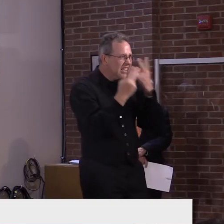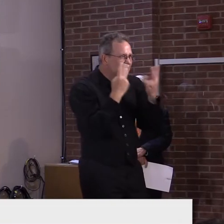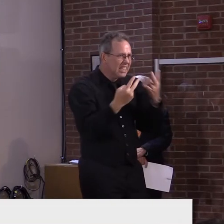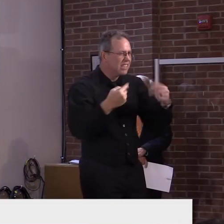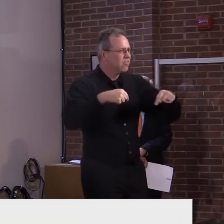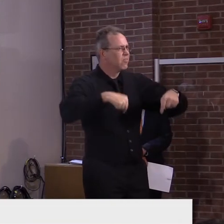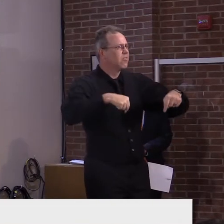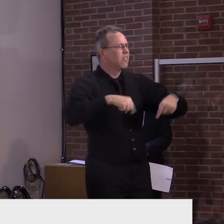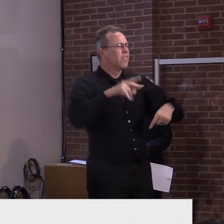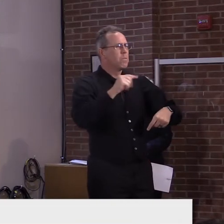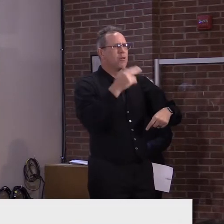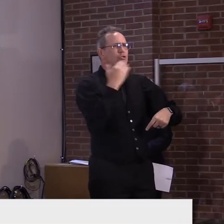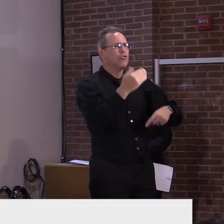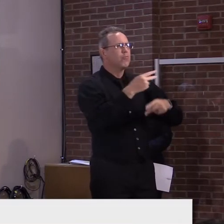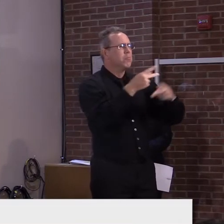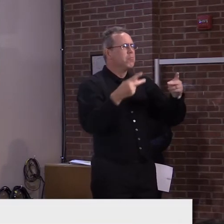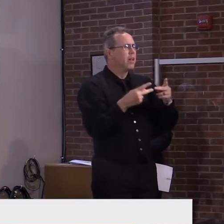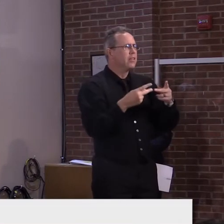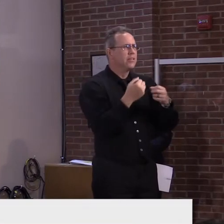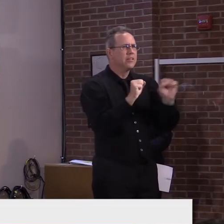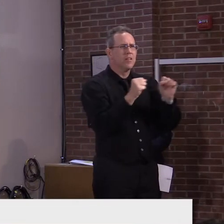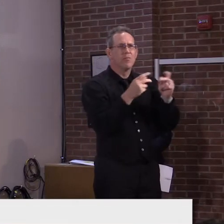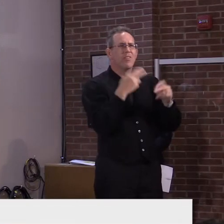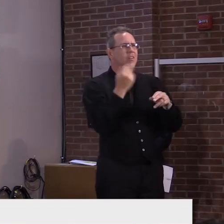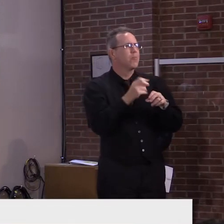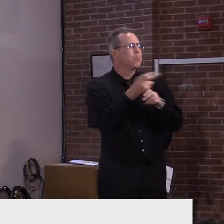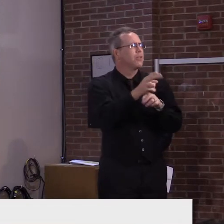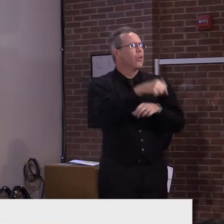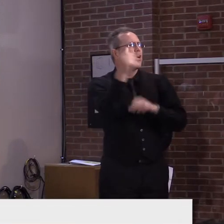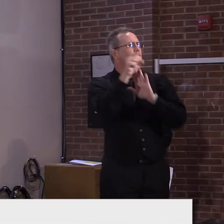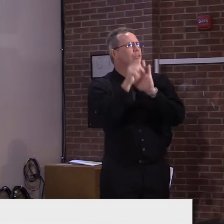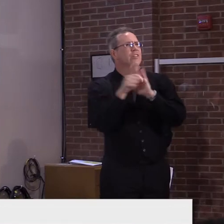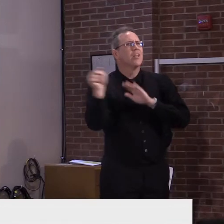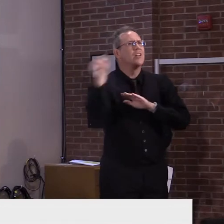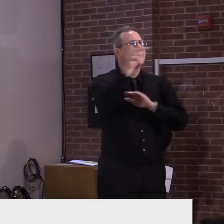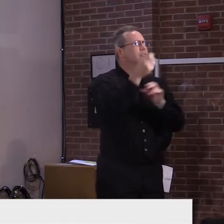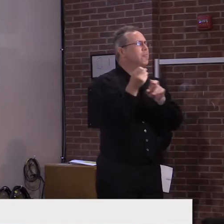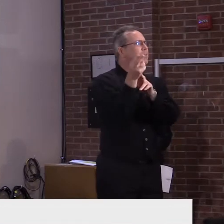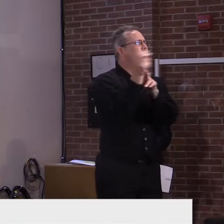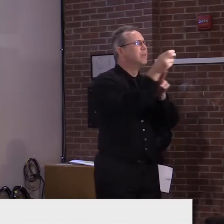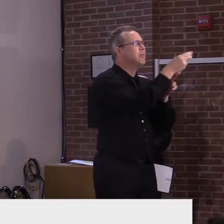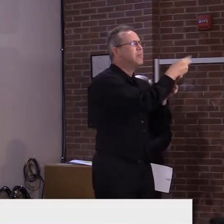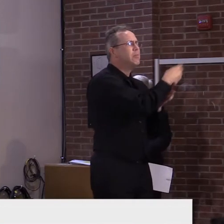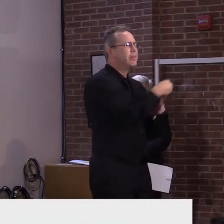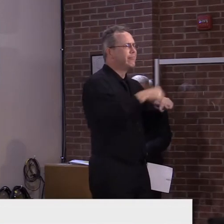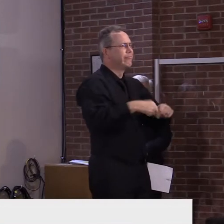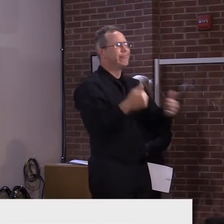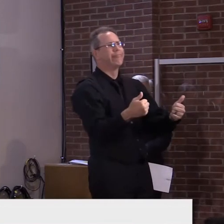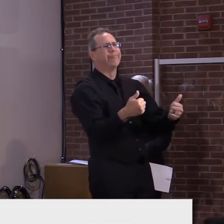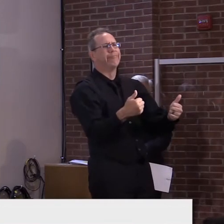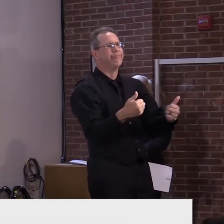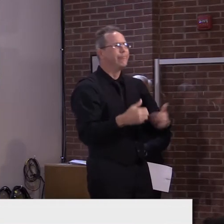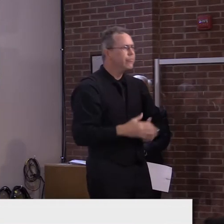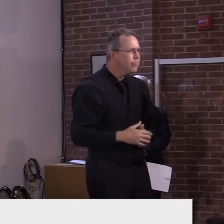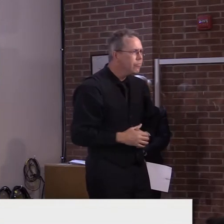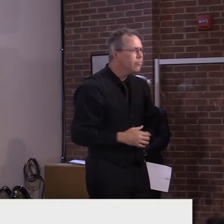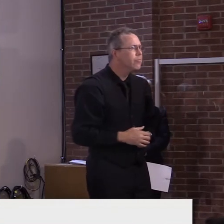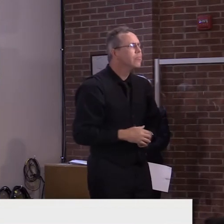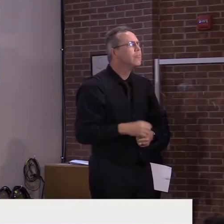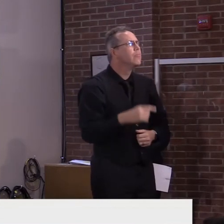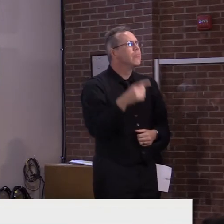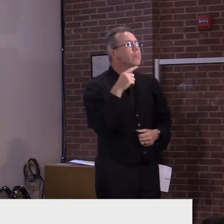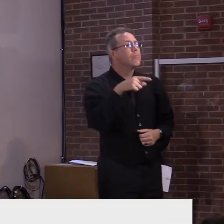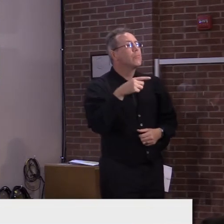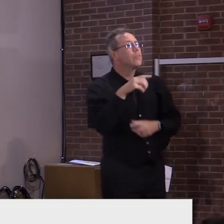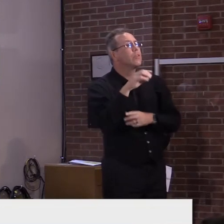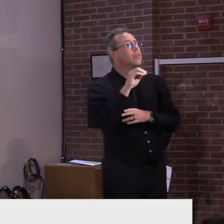that. Also, we're hearing a lot about the CDC transmission map, which has all Vermont